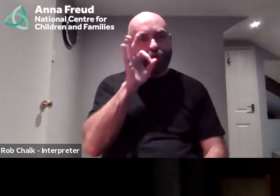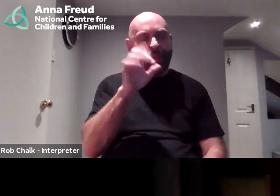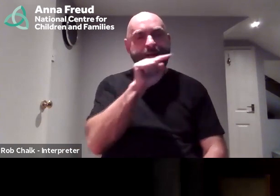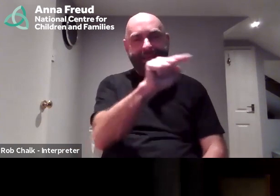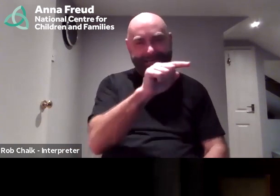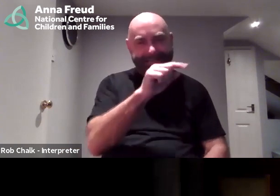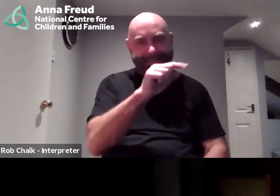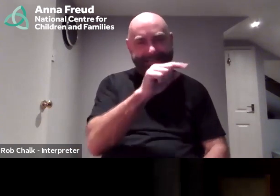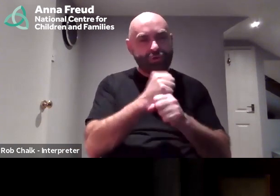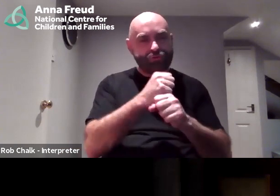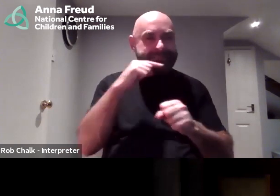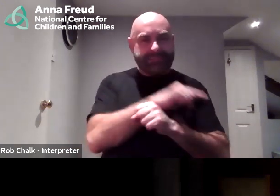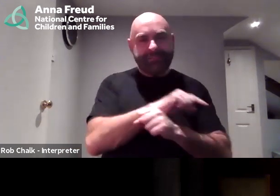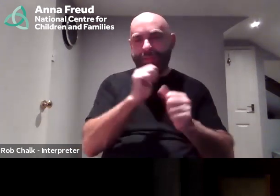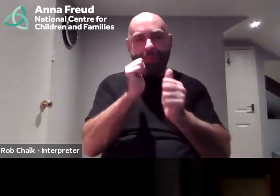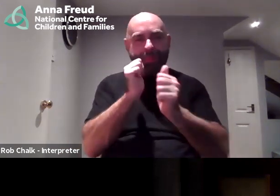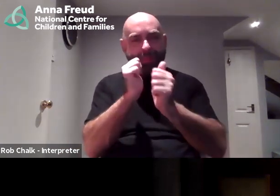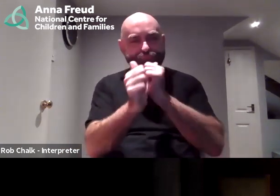Soames, the brother of the MP,